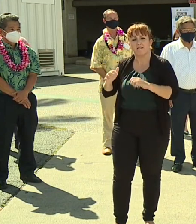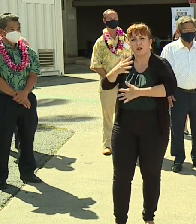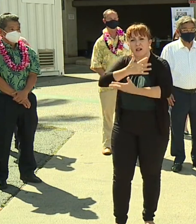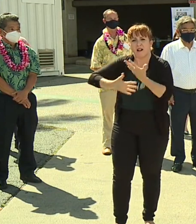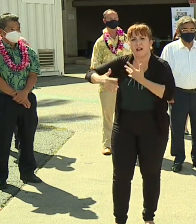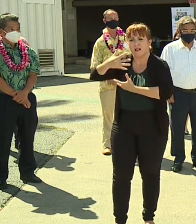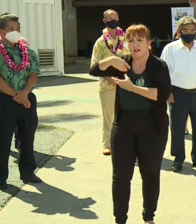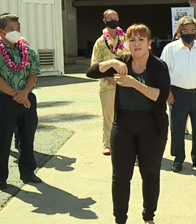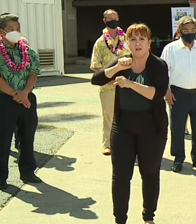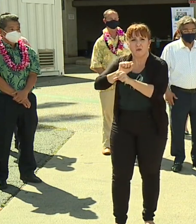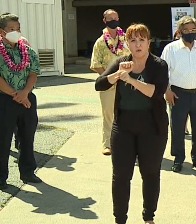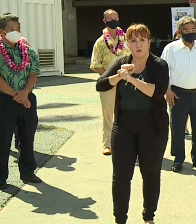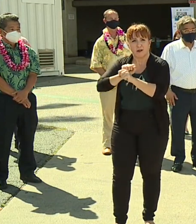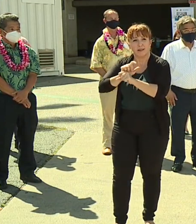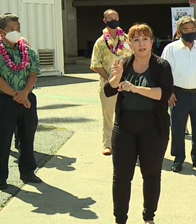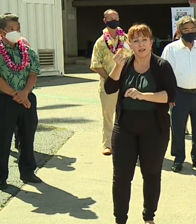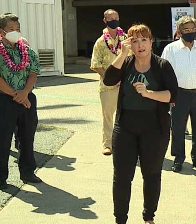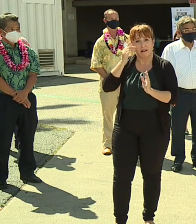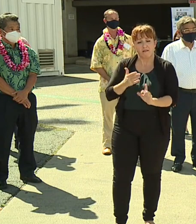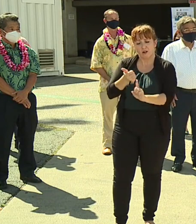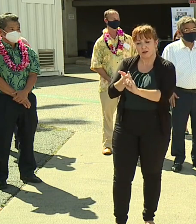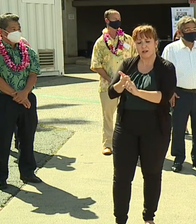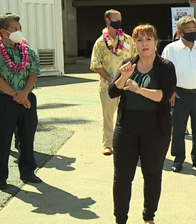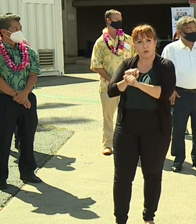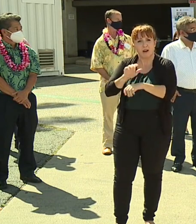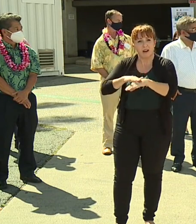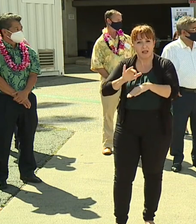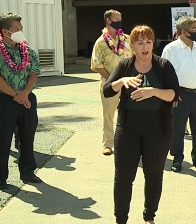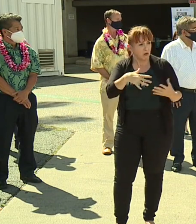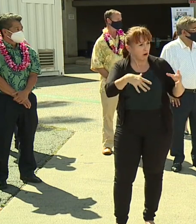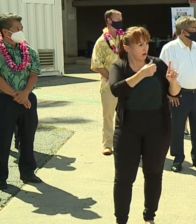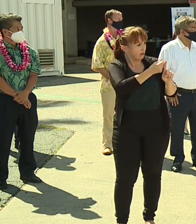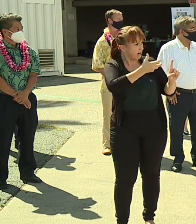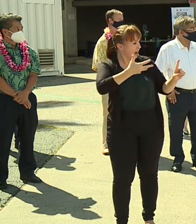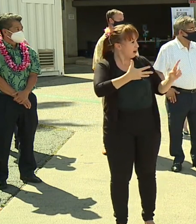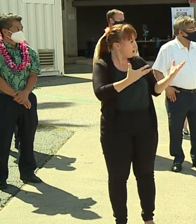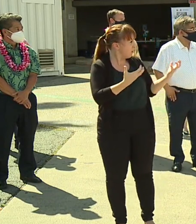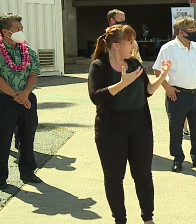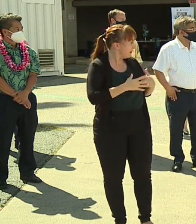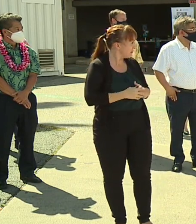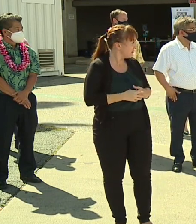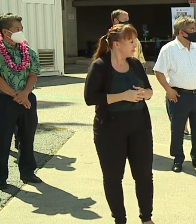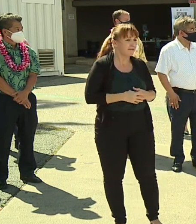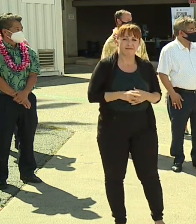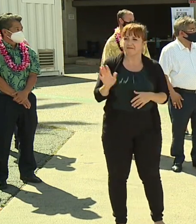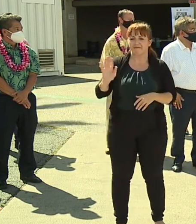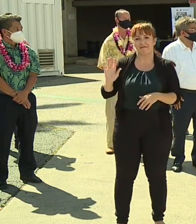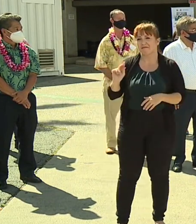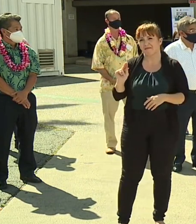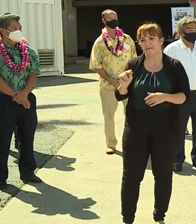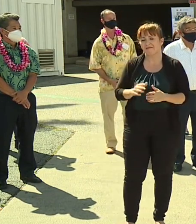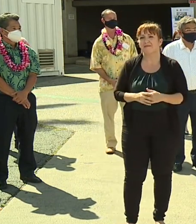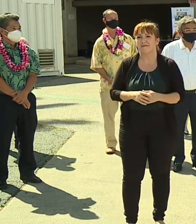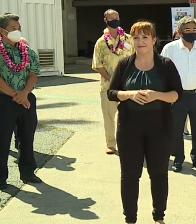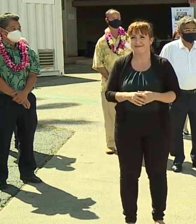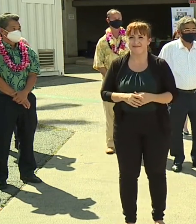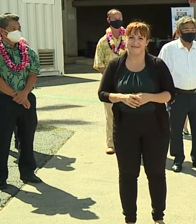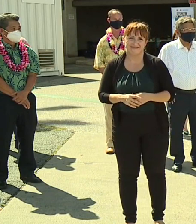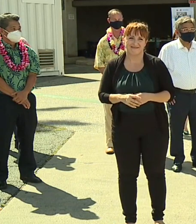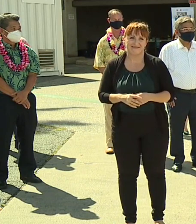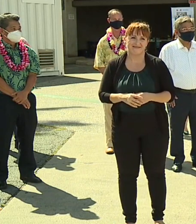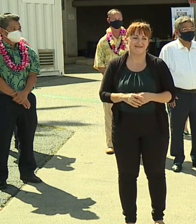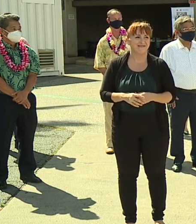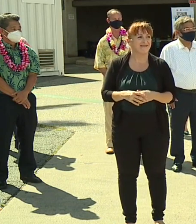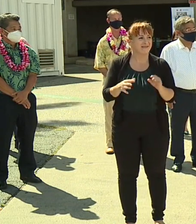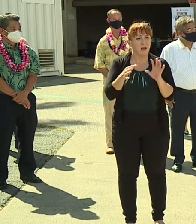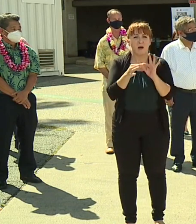and I know the governor is working on that. But Governor, you want to add anything to that at this point, if you want to? Okay. I did